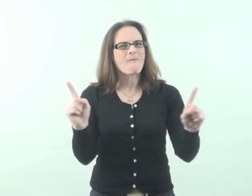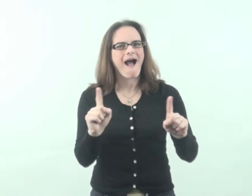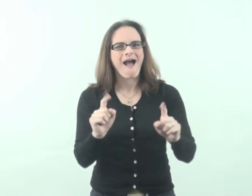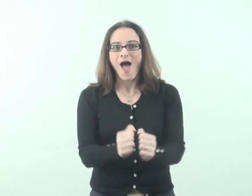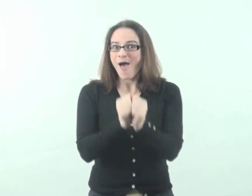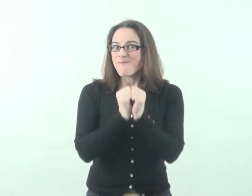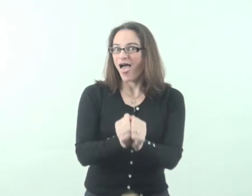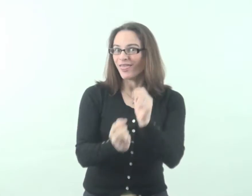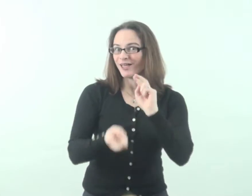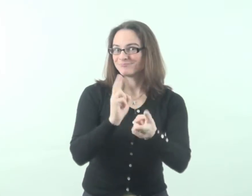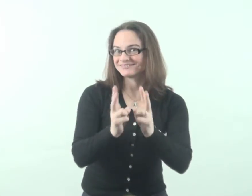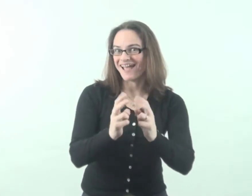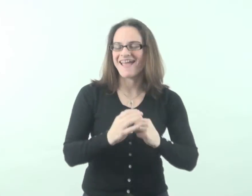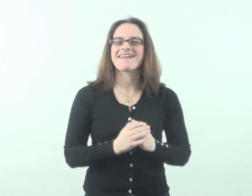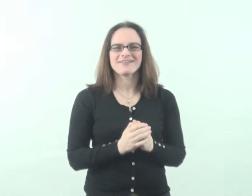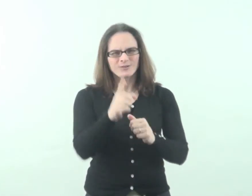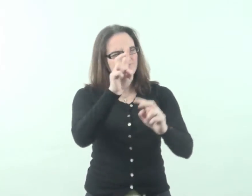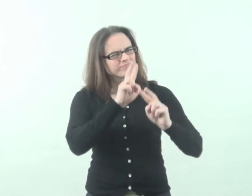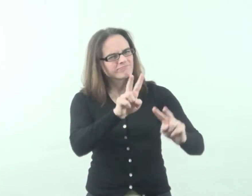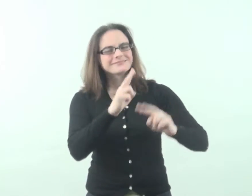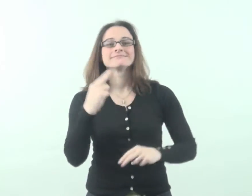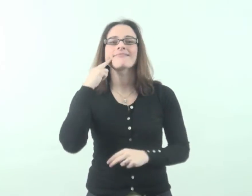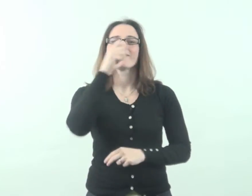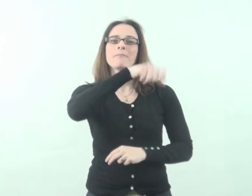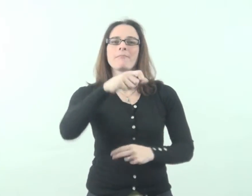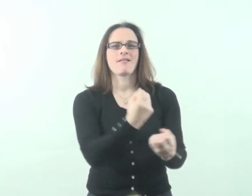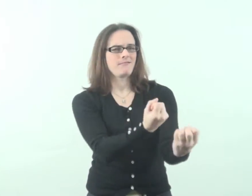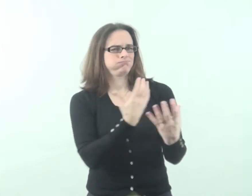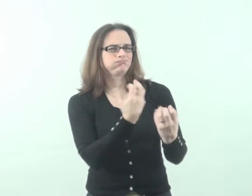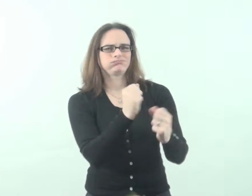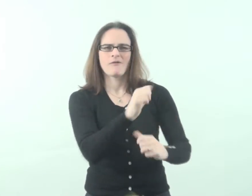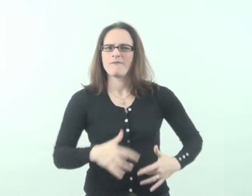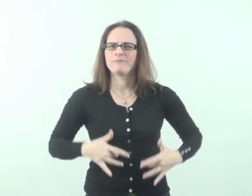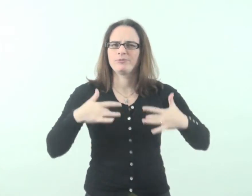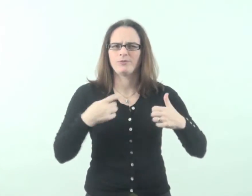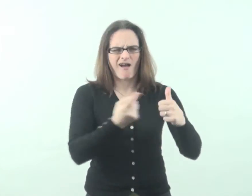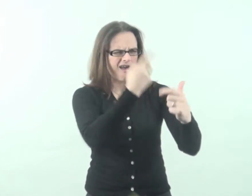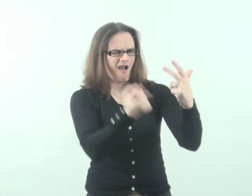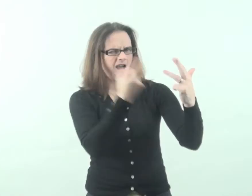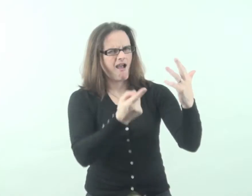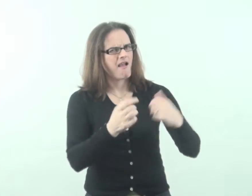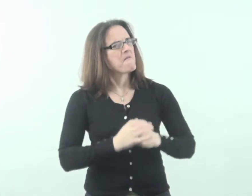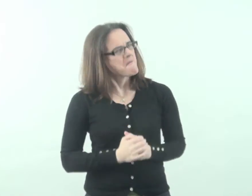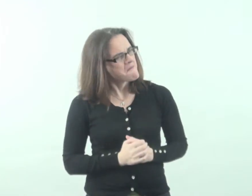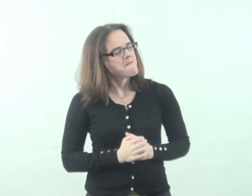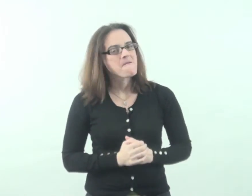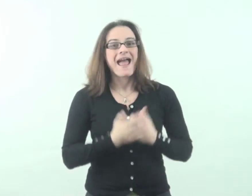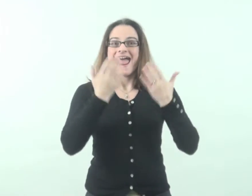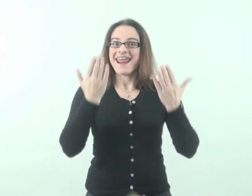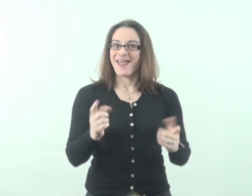talking about the worth of an interpreter, deaf people's views and their opinions. And now we're